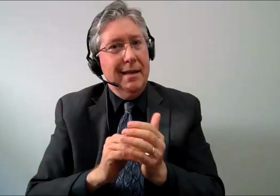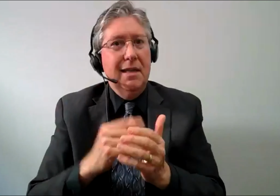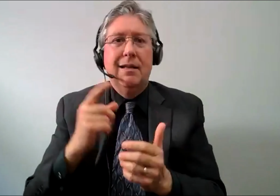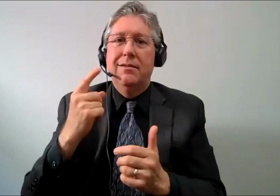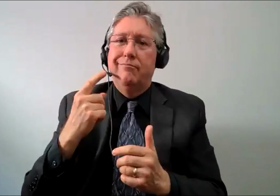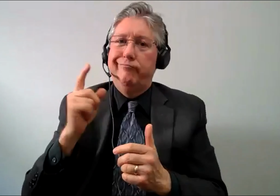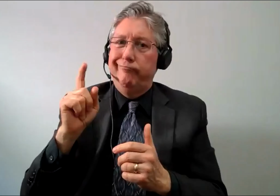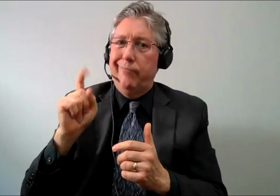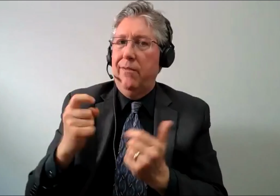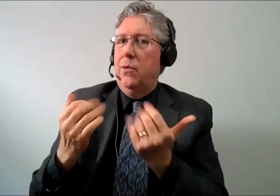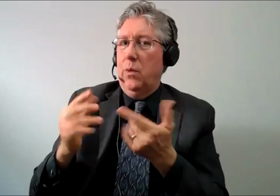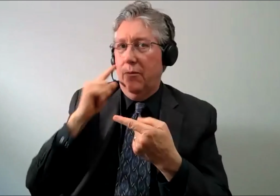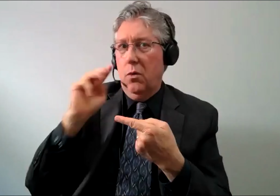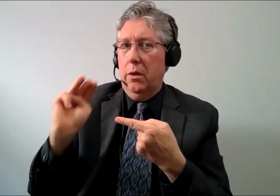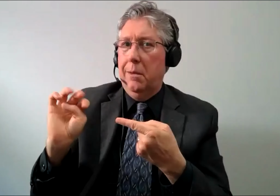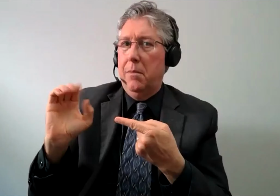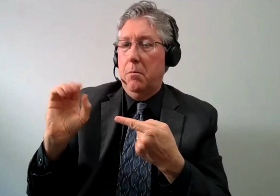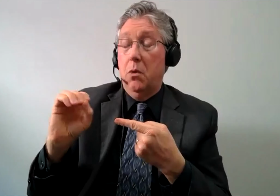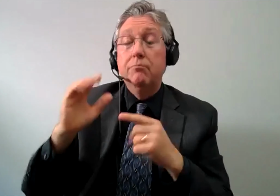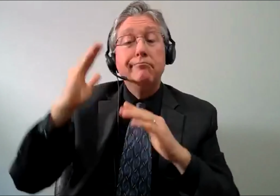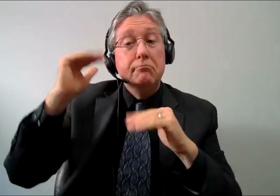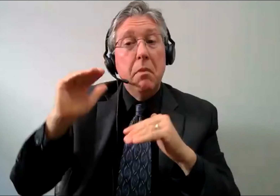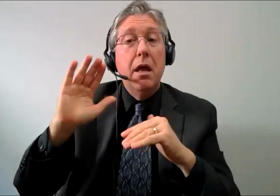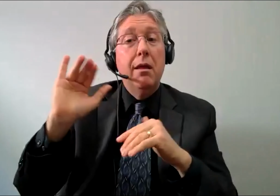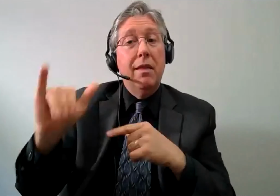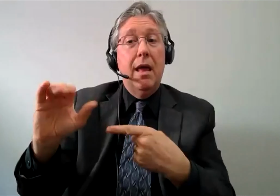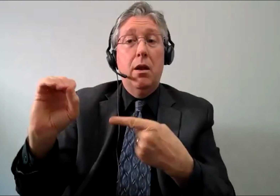but we are expecting that October 1st to be the when.